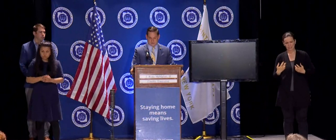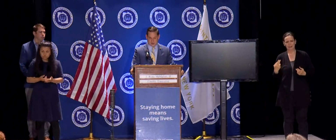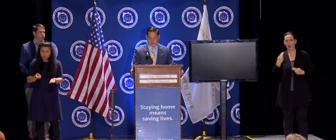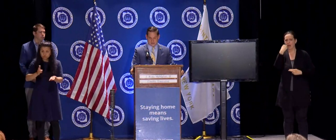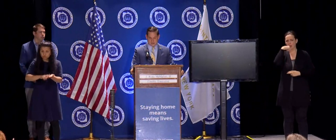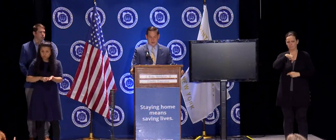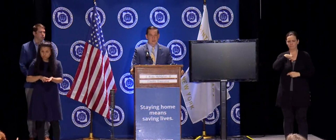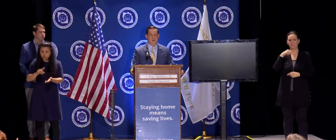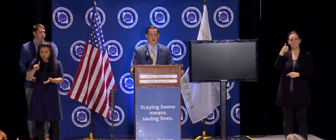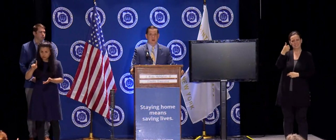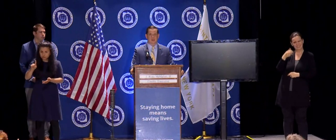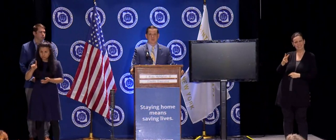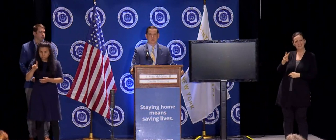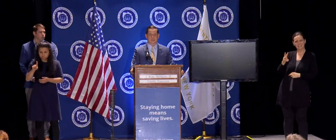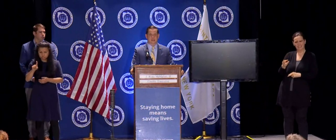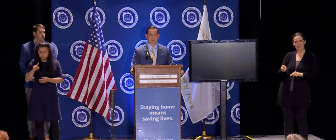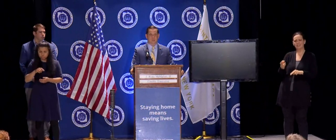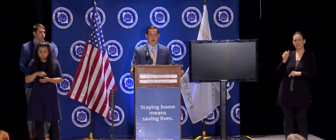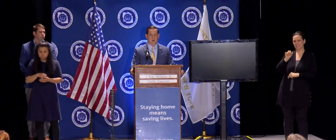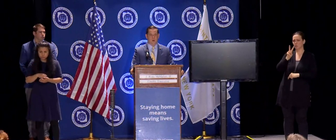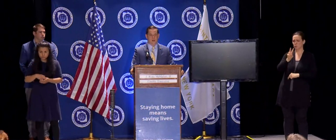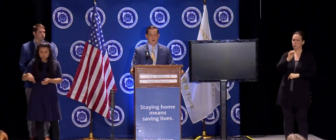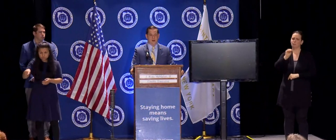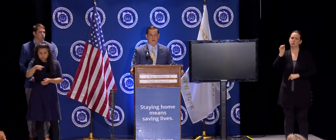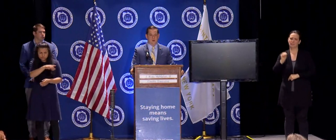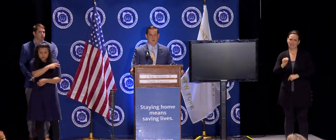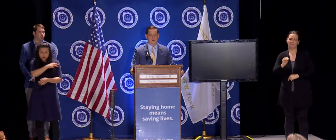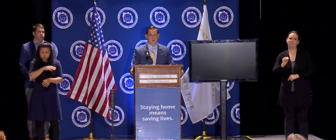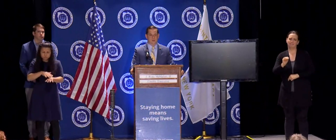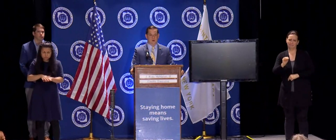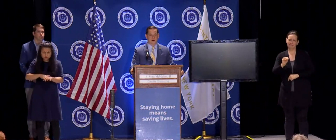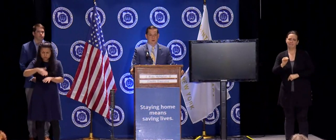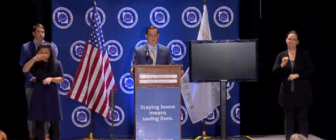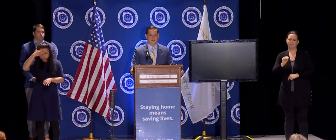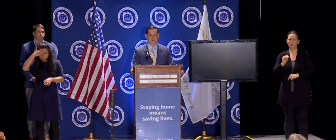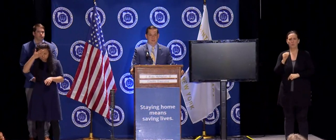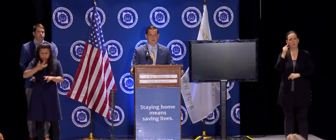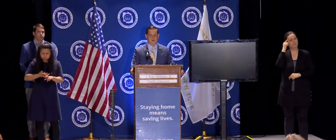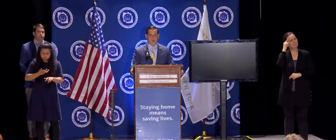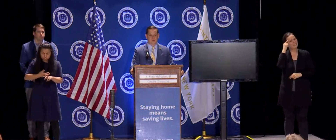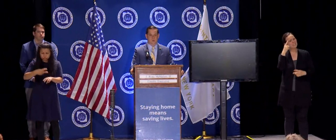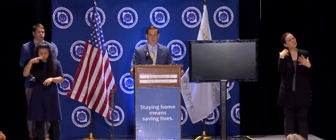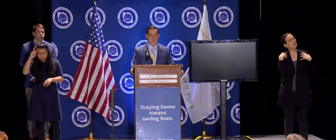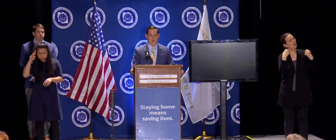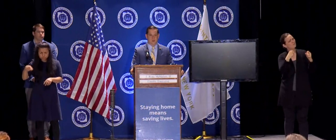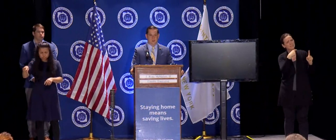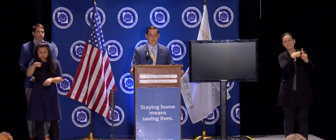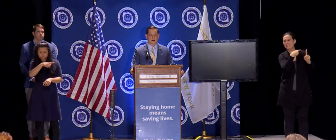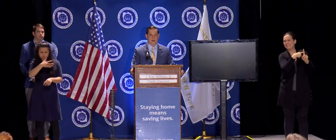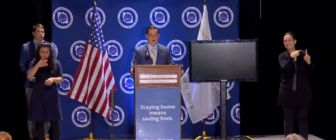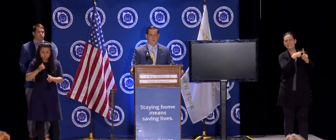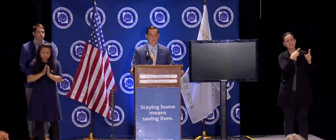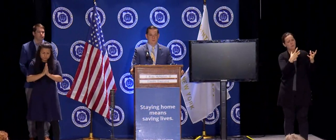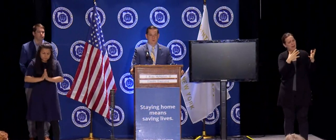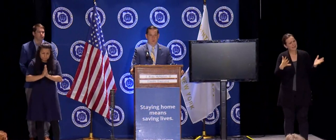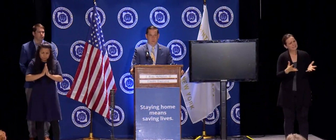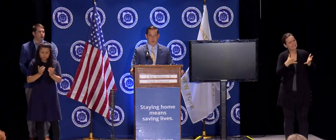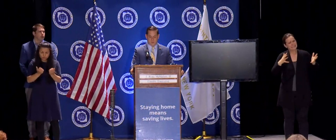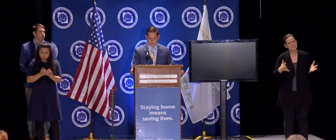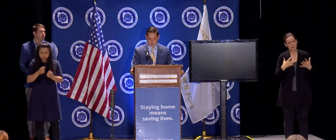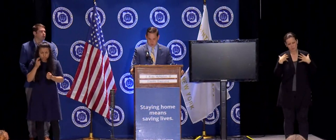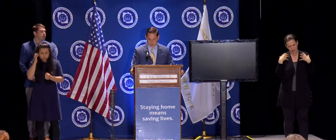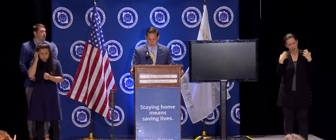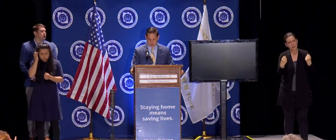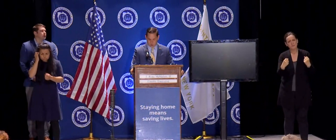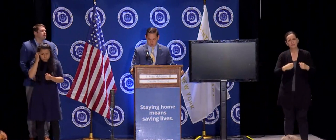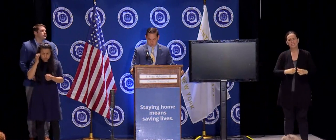our active cases. Let's certainly think about those in critical condition. These are folks who need a lot of help. So your